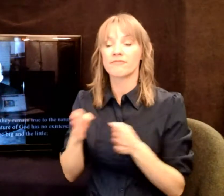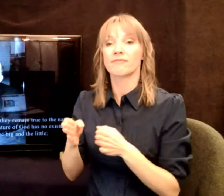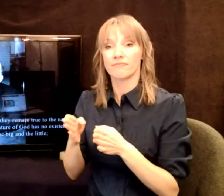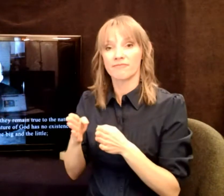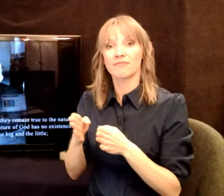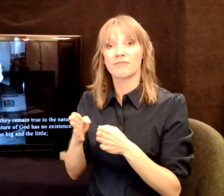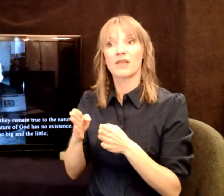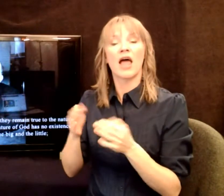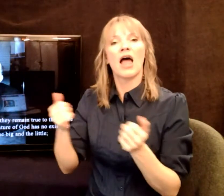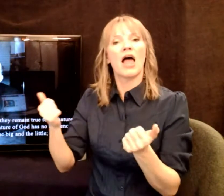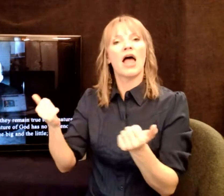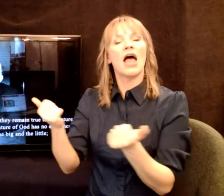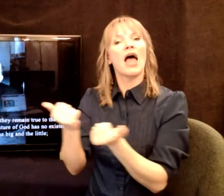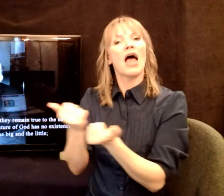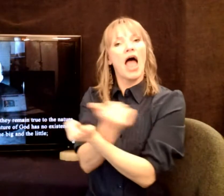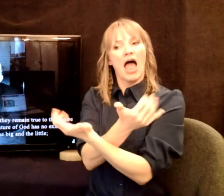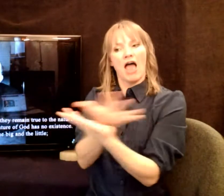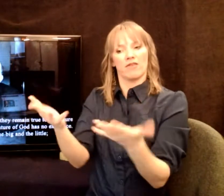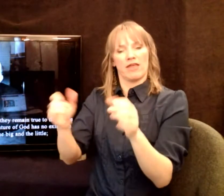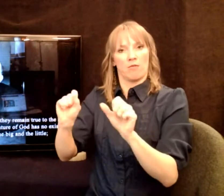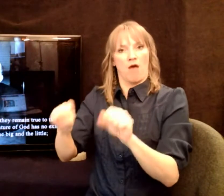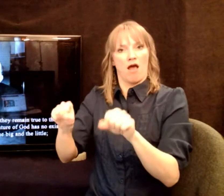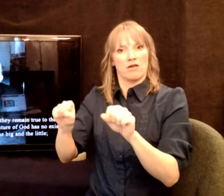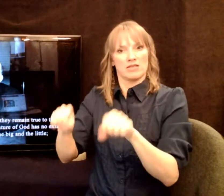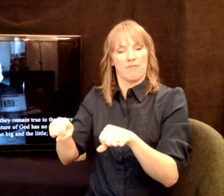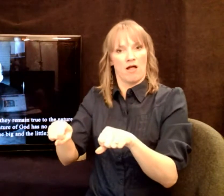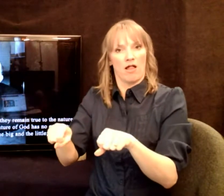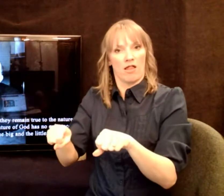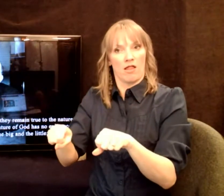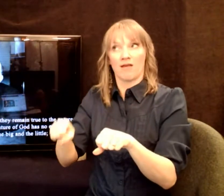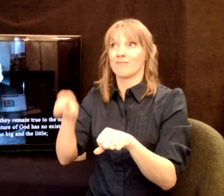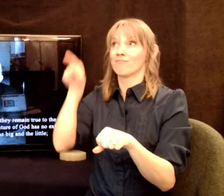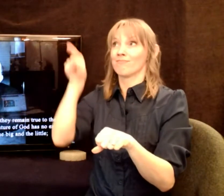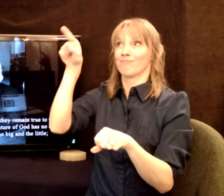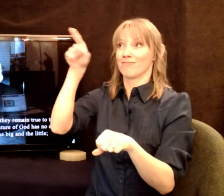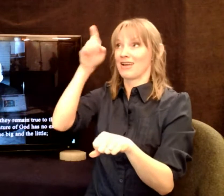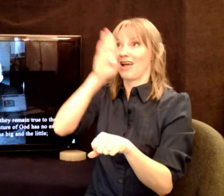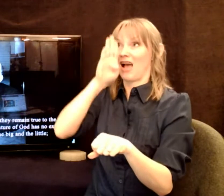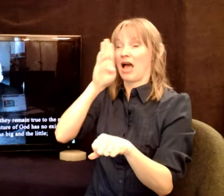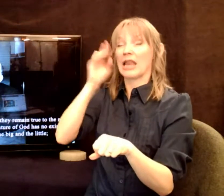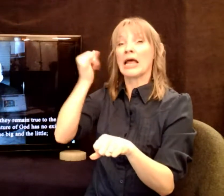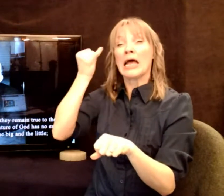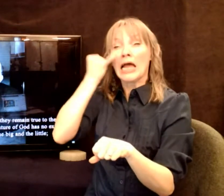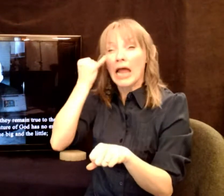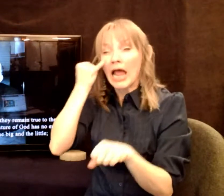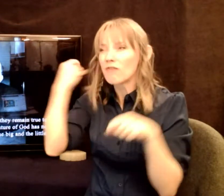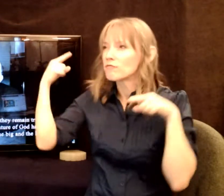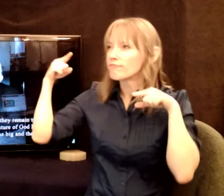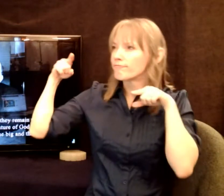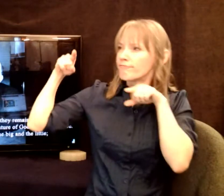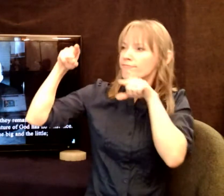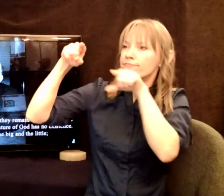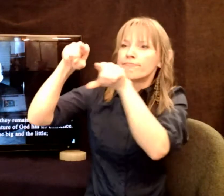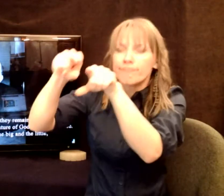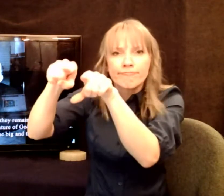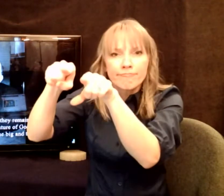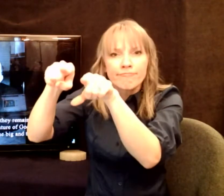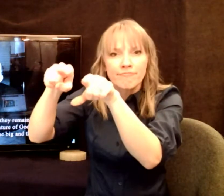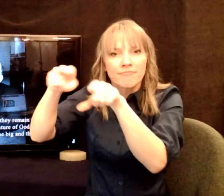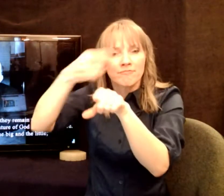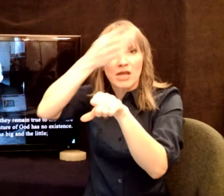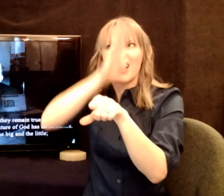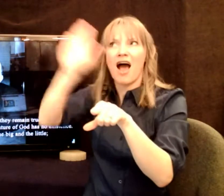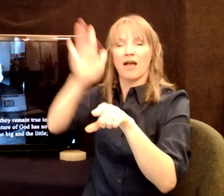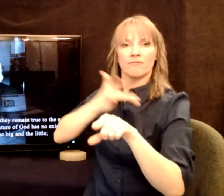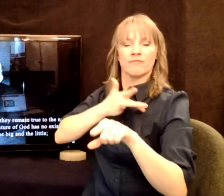All things are possible to God, provided they remain true to the nature of God,